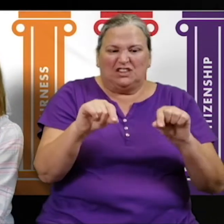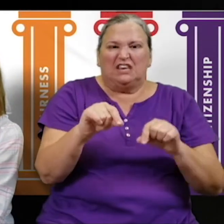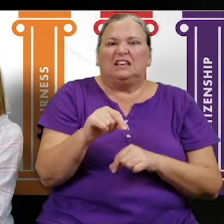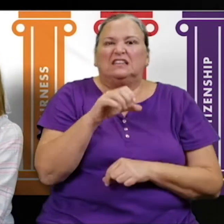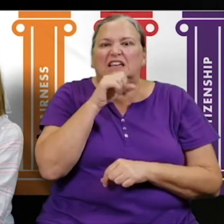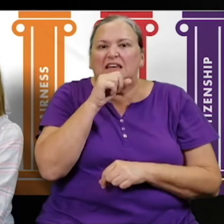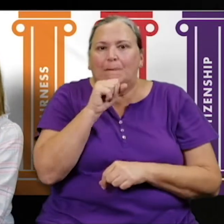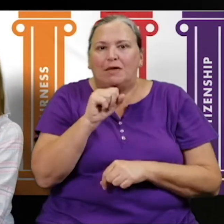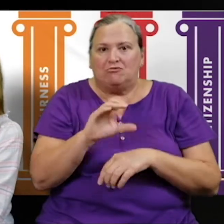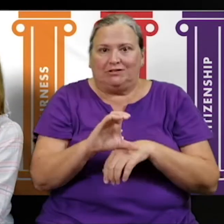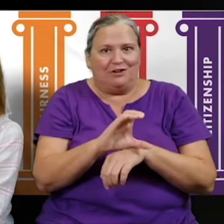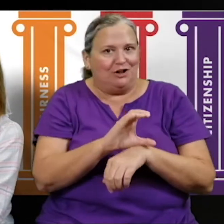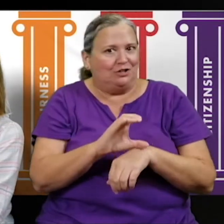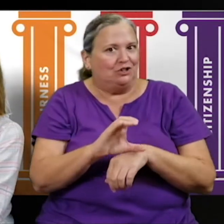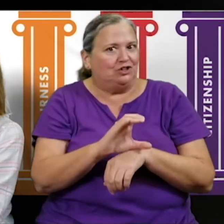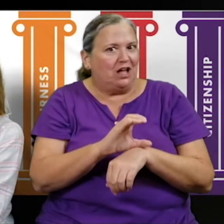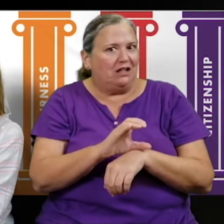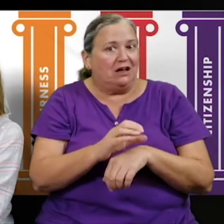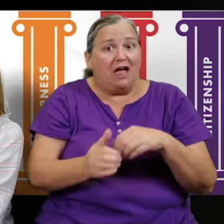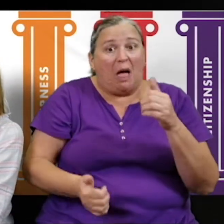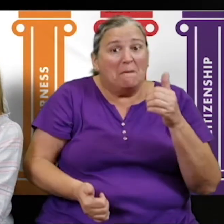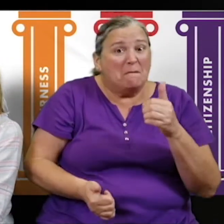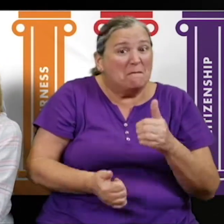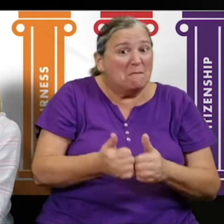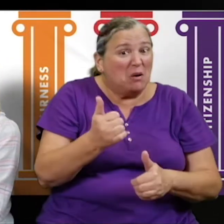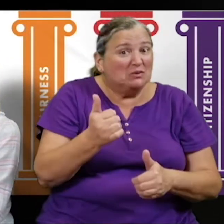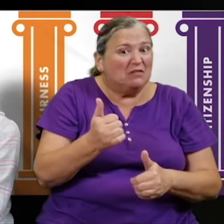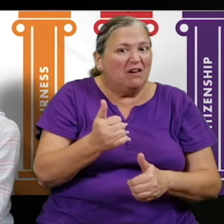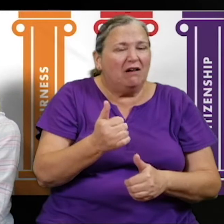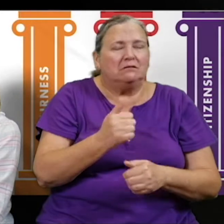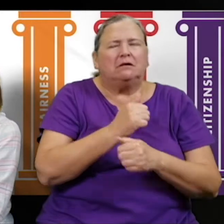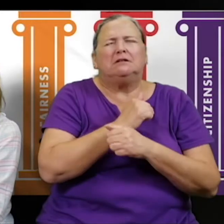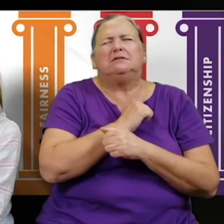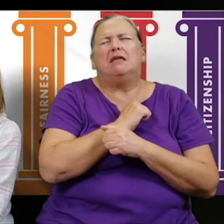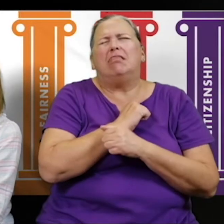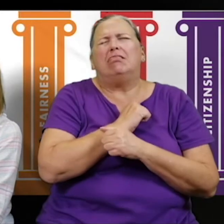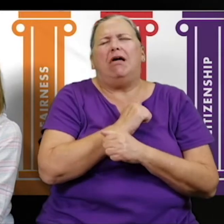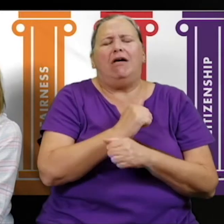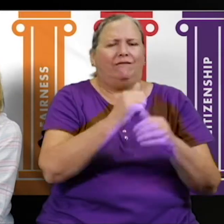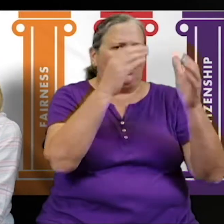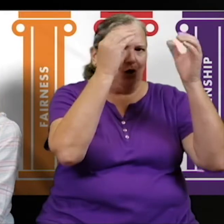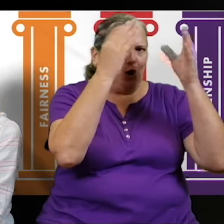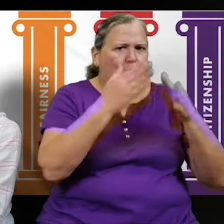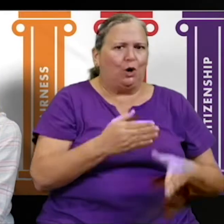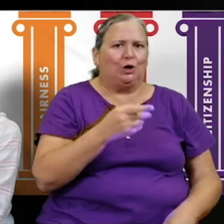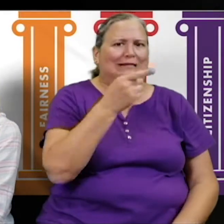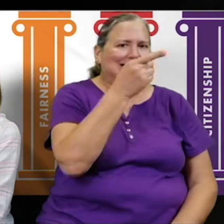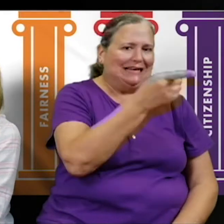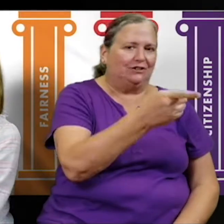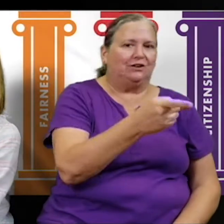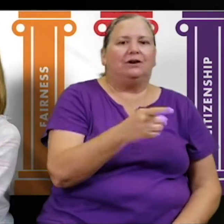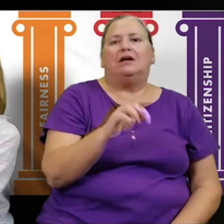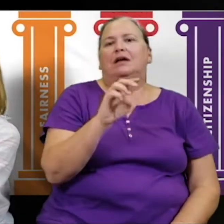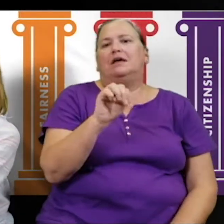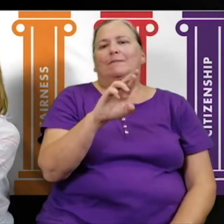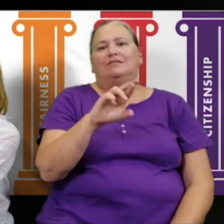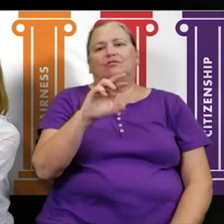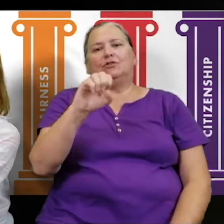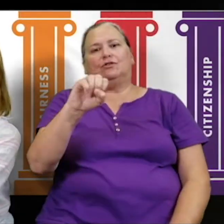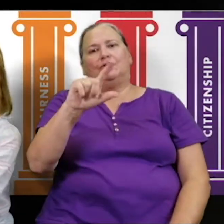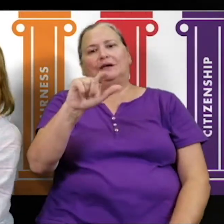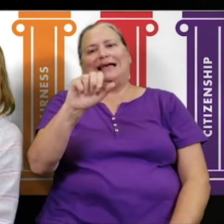the lunchroom. And most of all, she loved her teacher, Mr. Slinger.